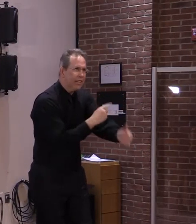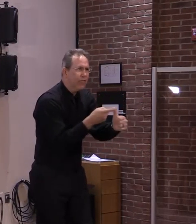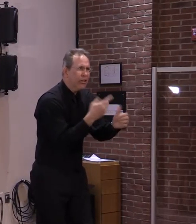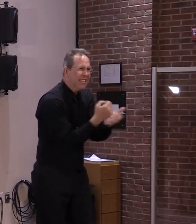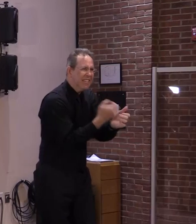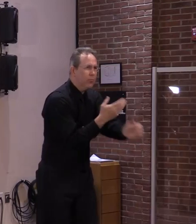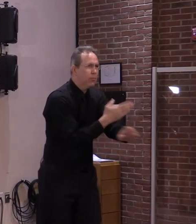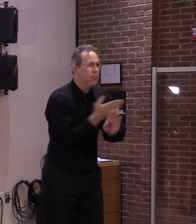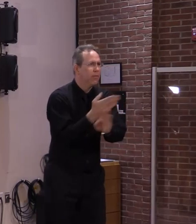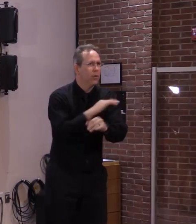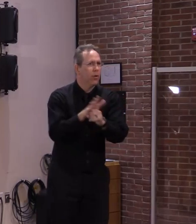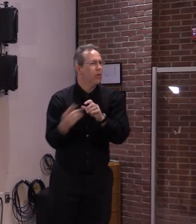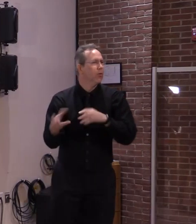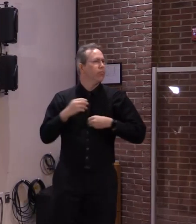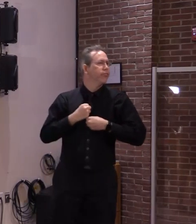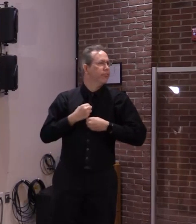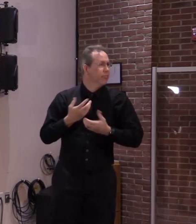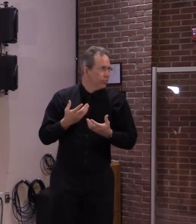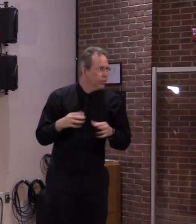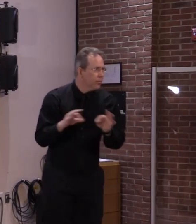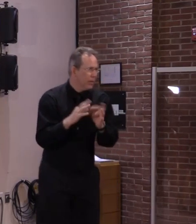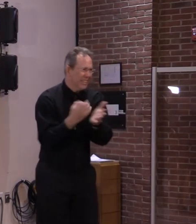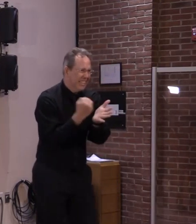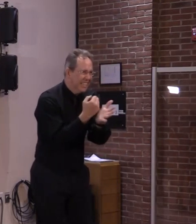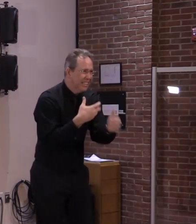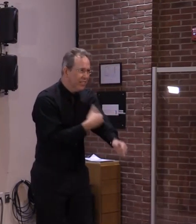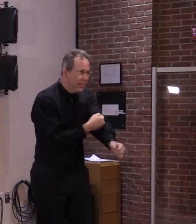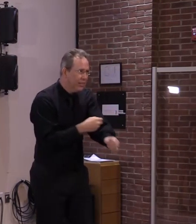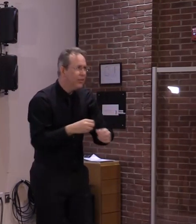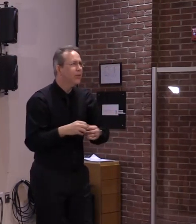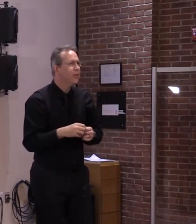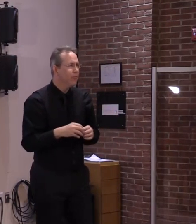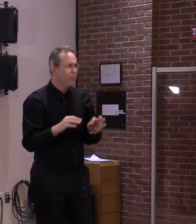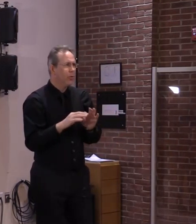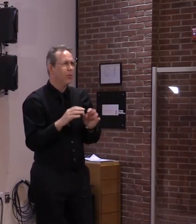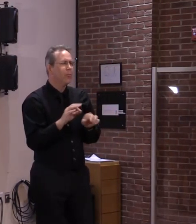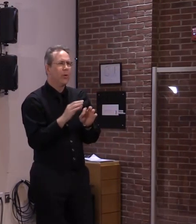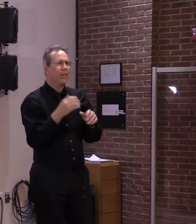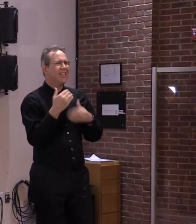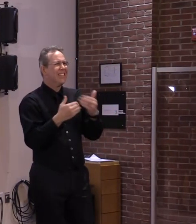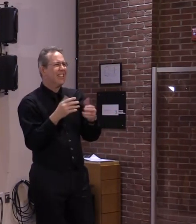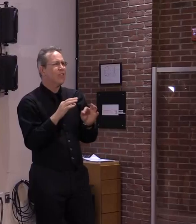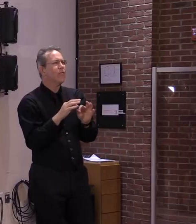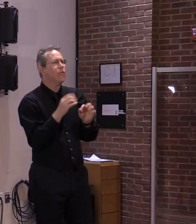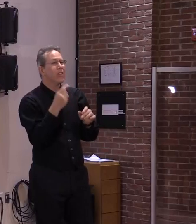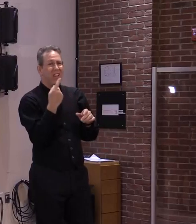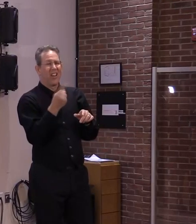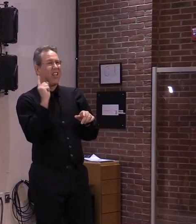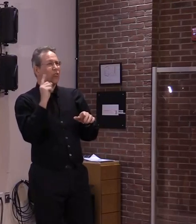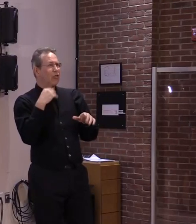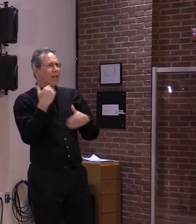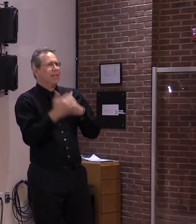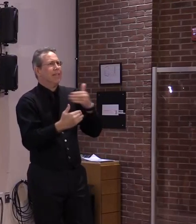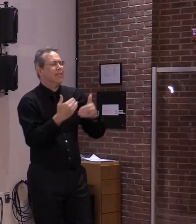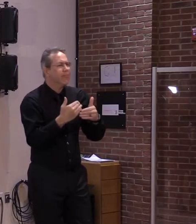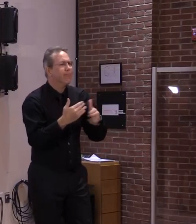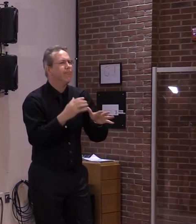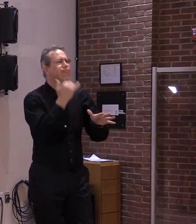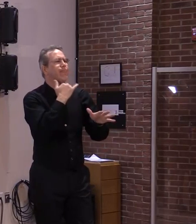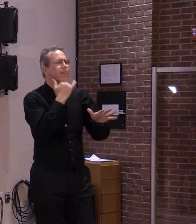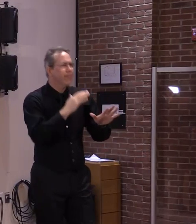well within hand. That was until last week when we saw the emergence of some concerning trends, most notably